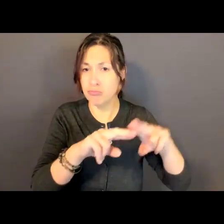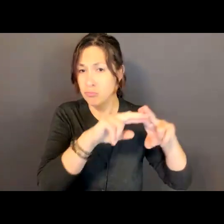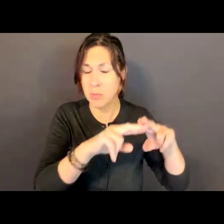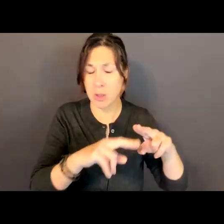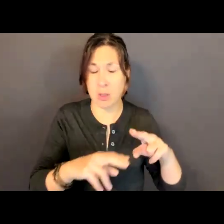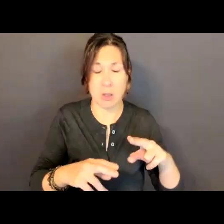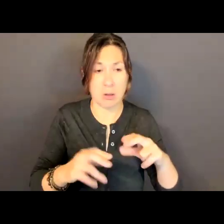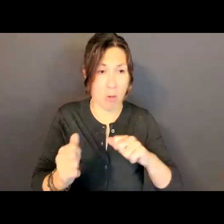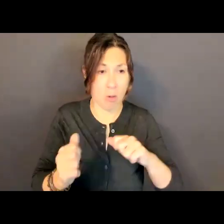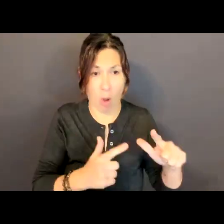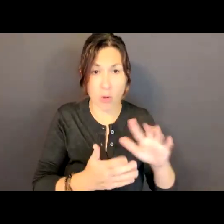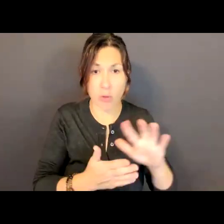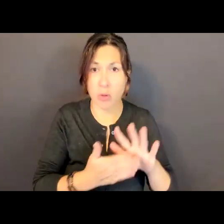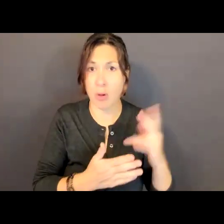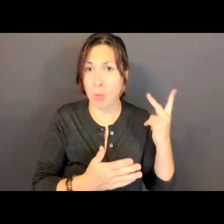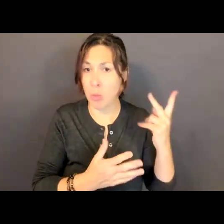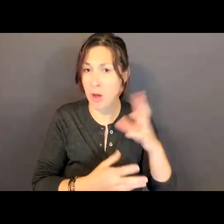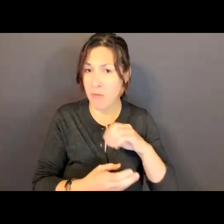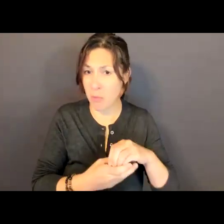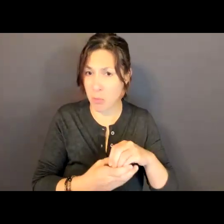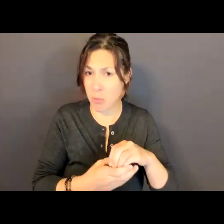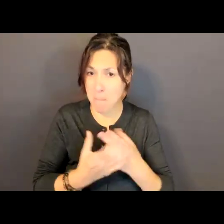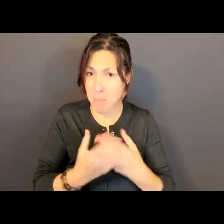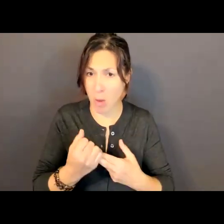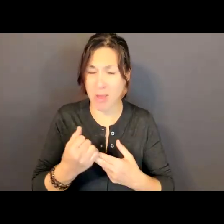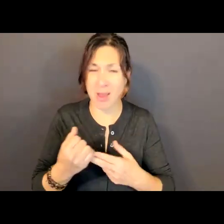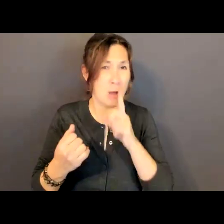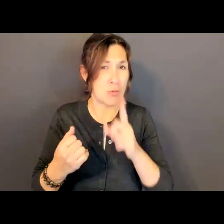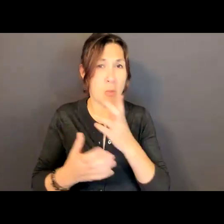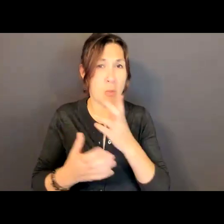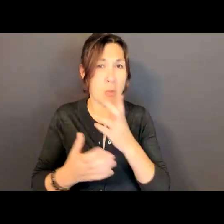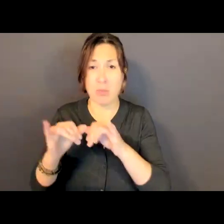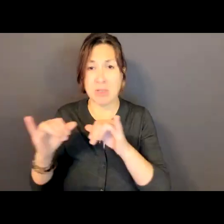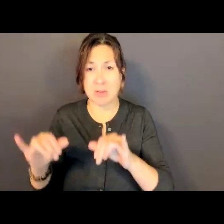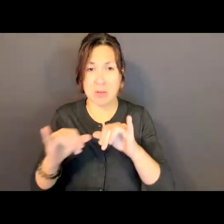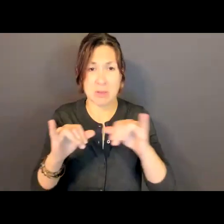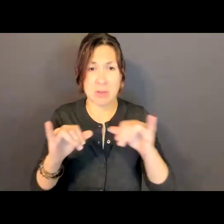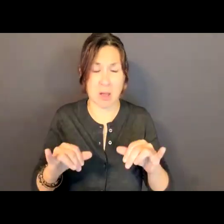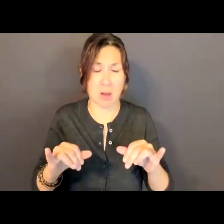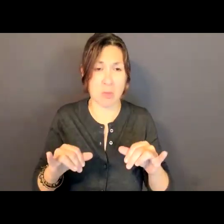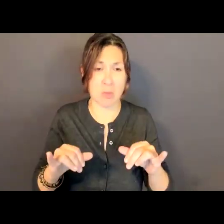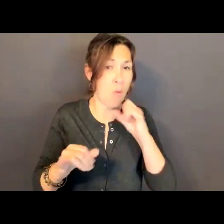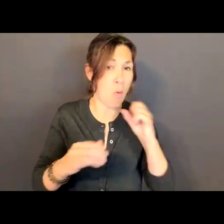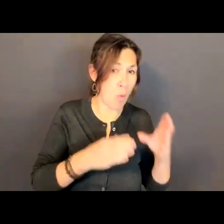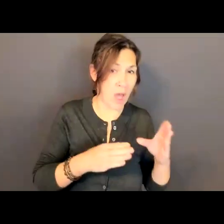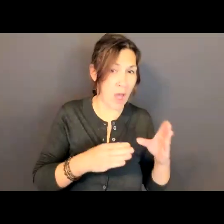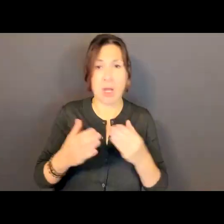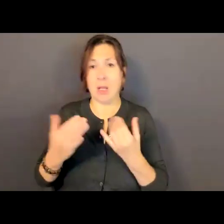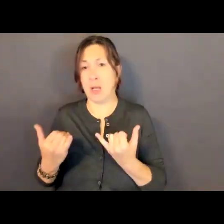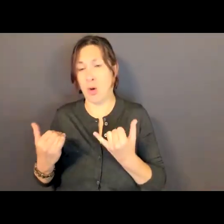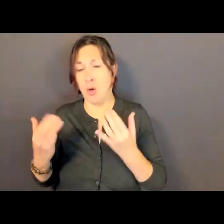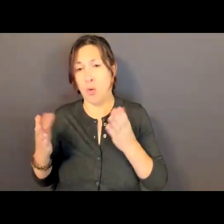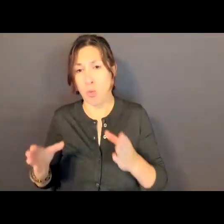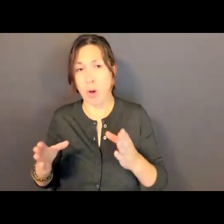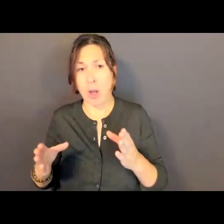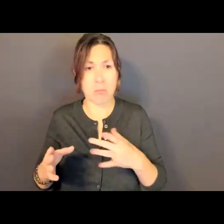We've been part of both. I'm sure we like parts of both systems, but I think the way we should think about it is not in terms of number of years